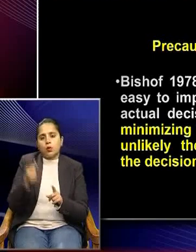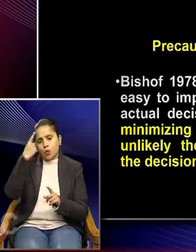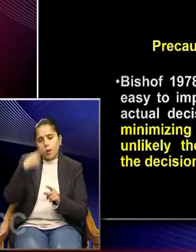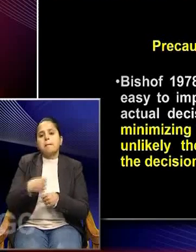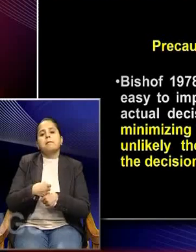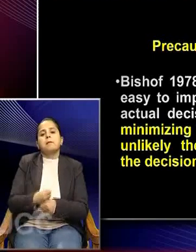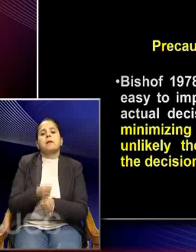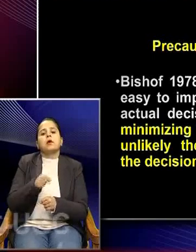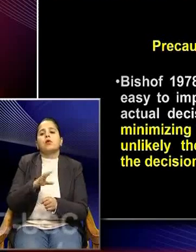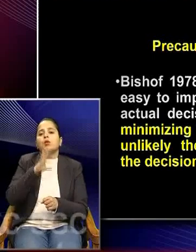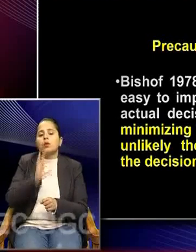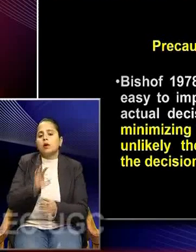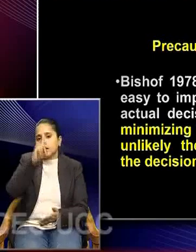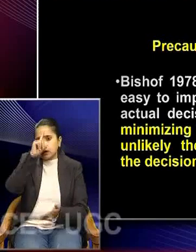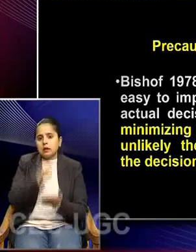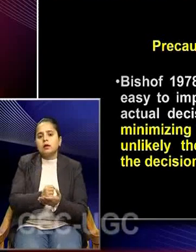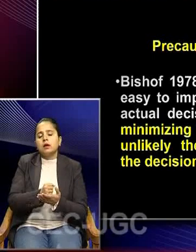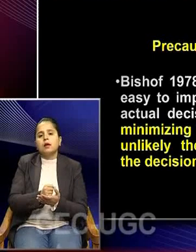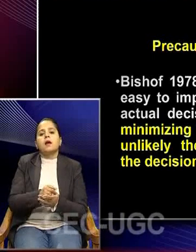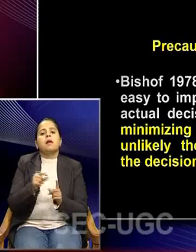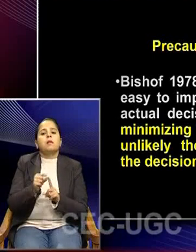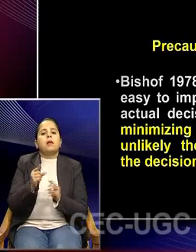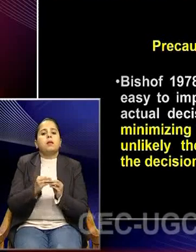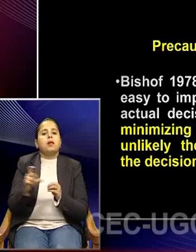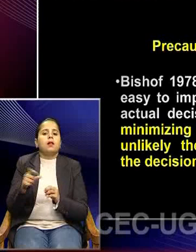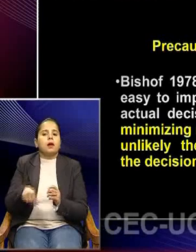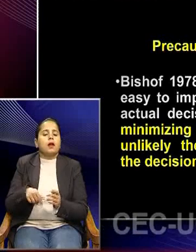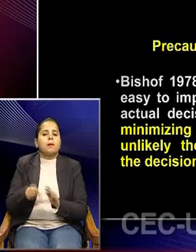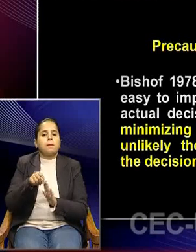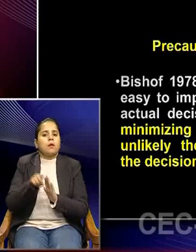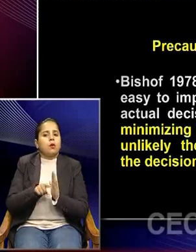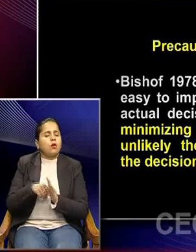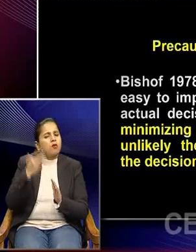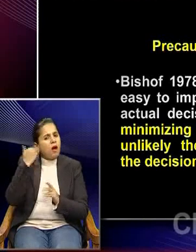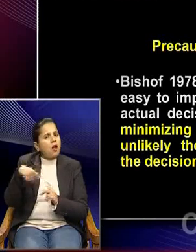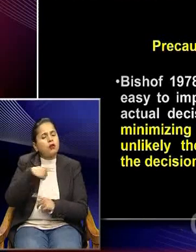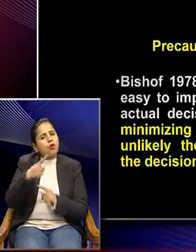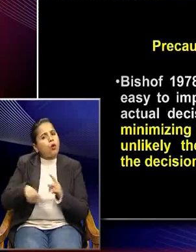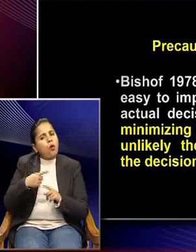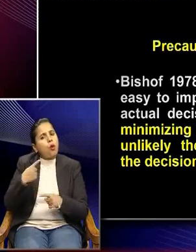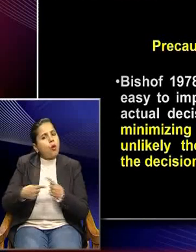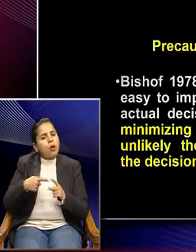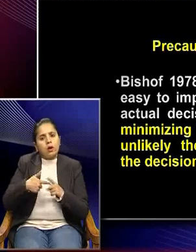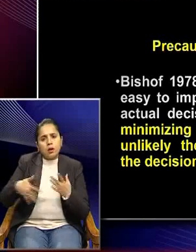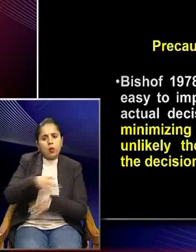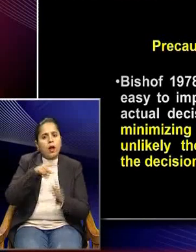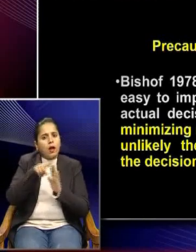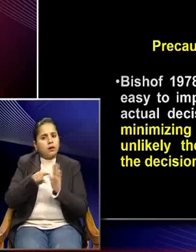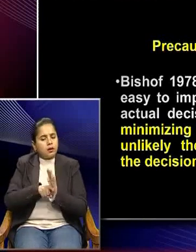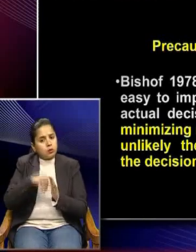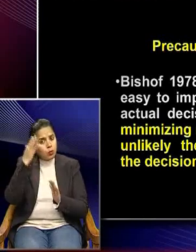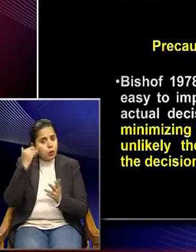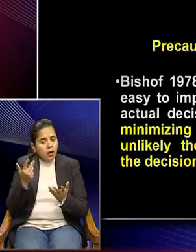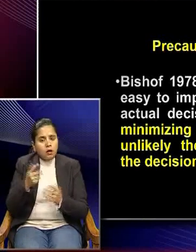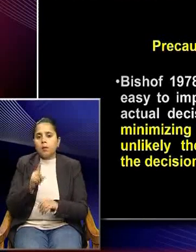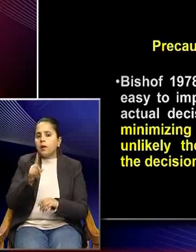an actual decision on the public policy. Why are we all talking about environmental ethics and all?